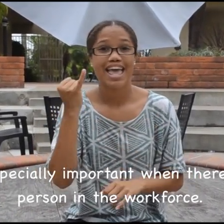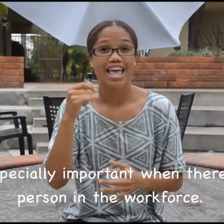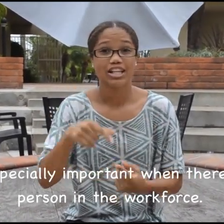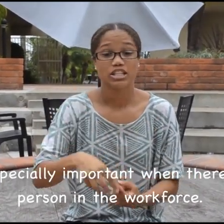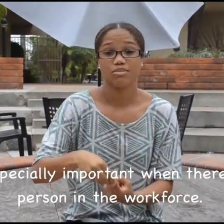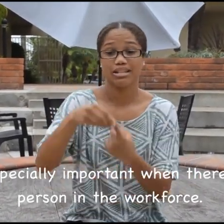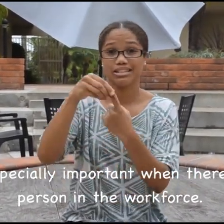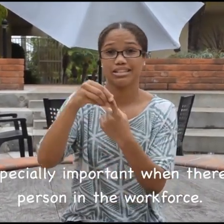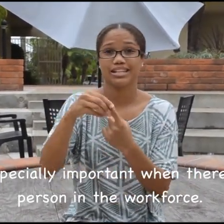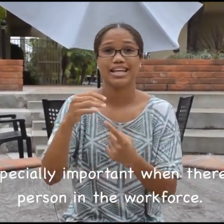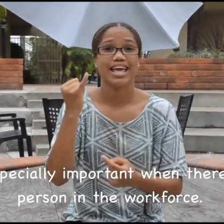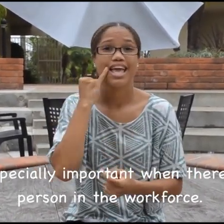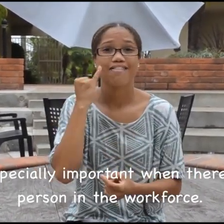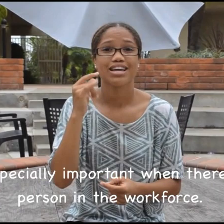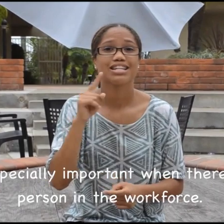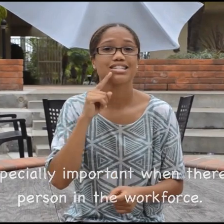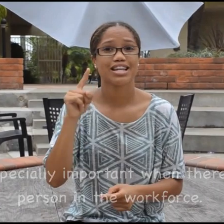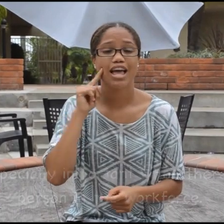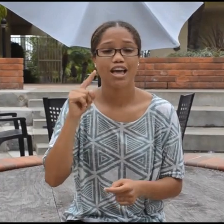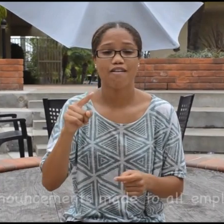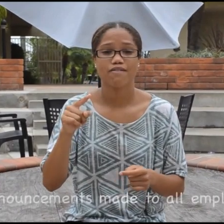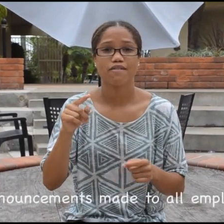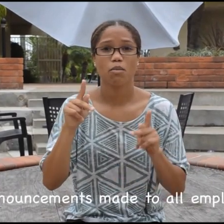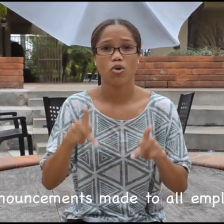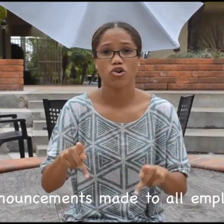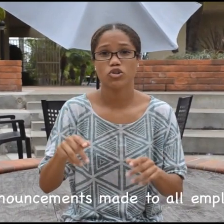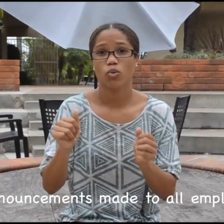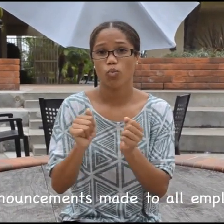important when there is a deaf person in the workforce. For